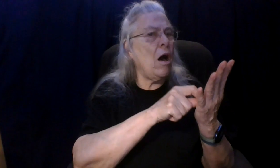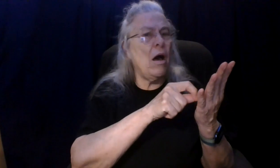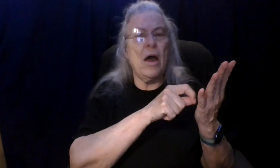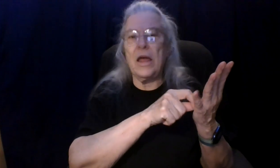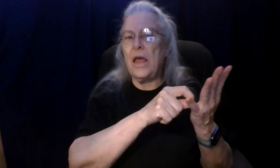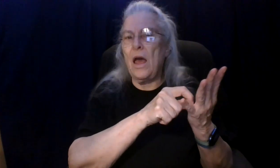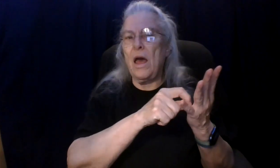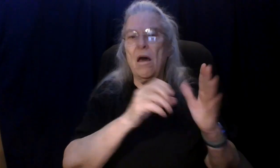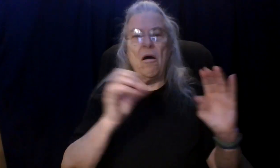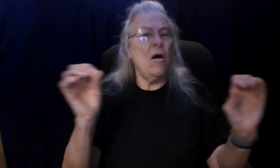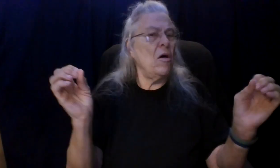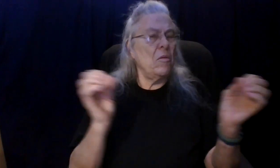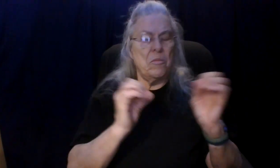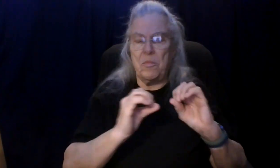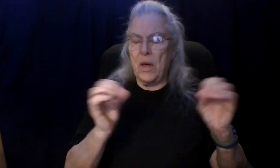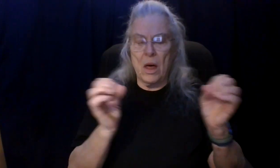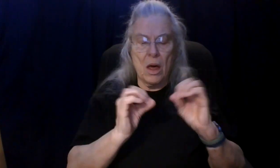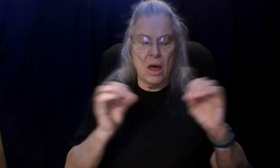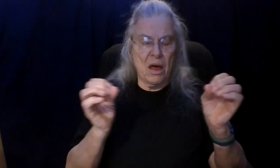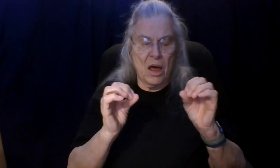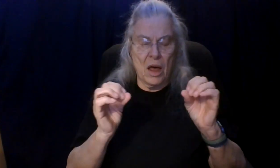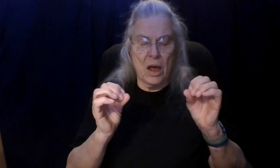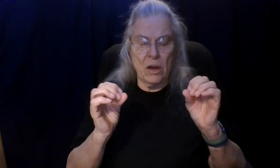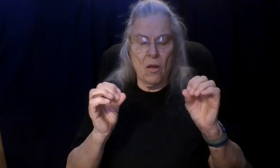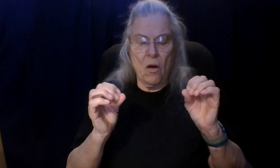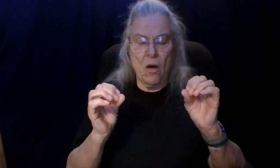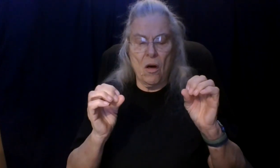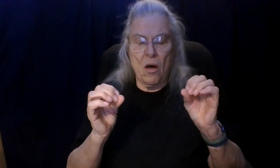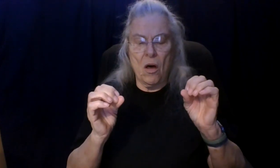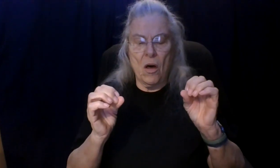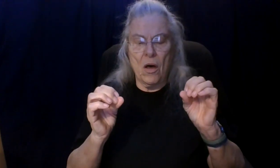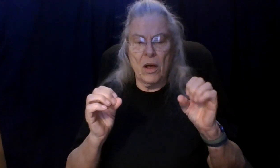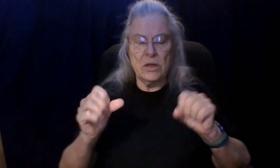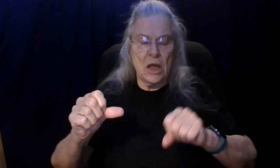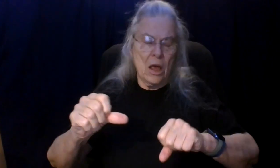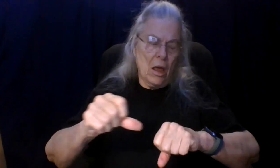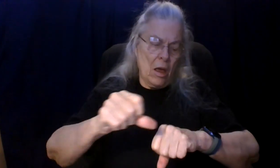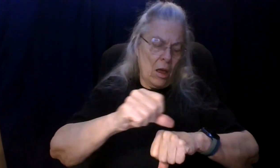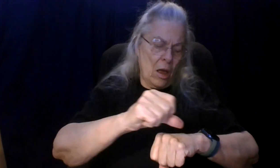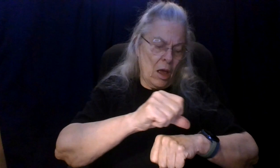I can but love